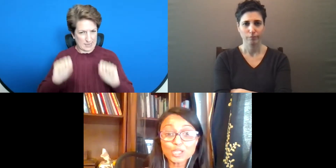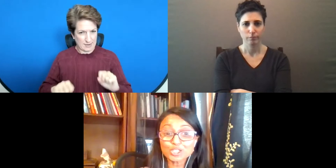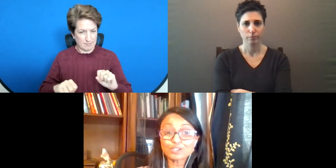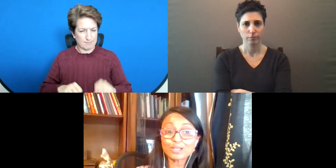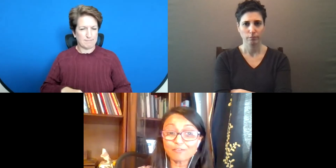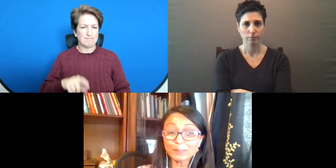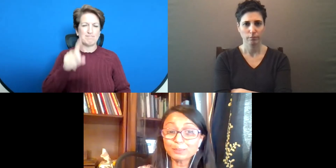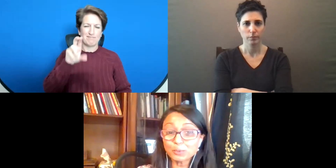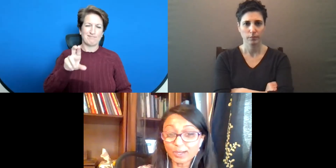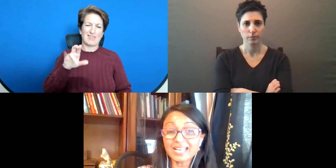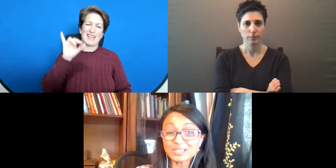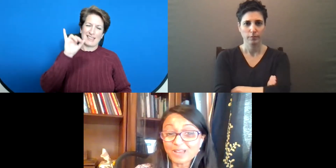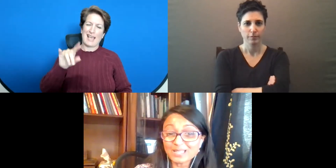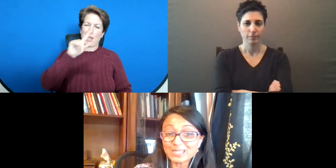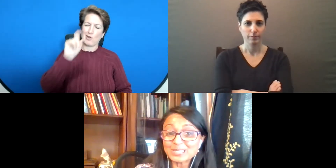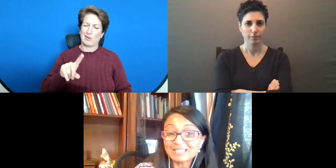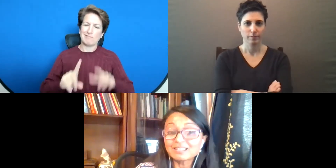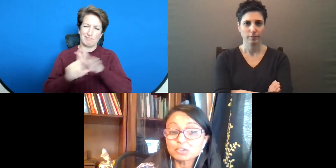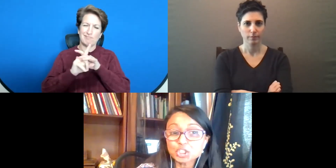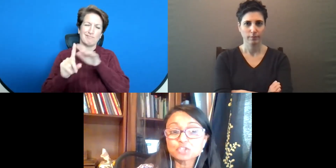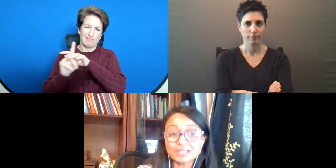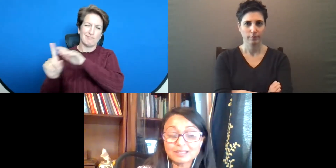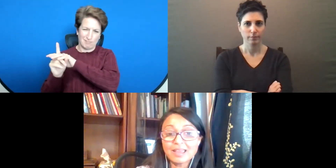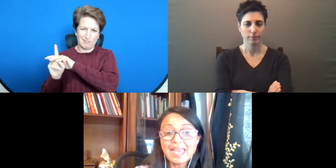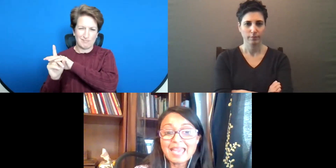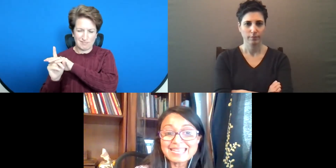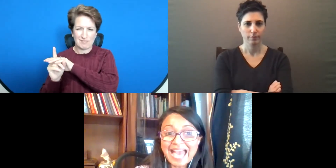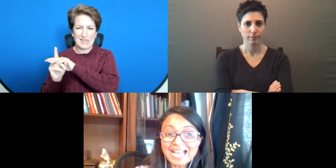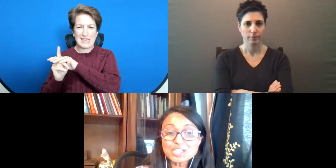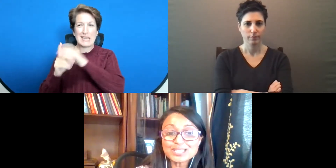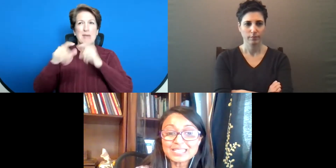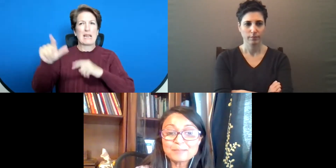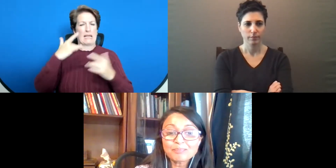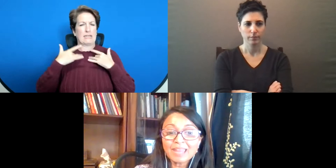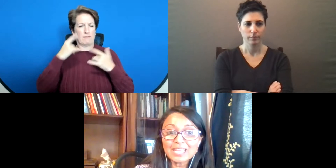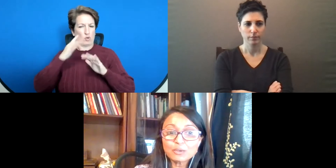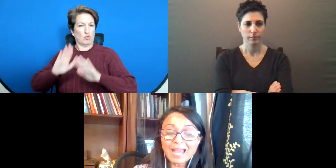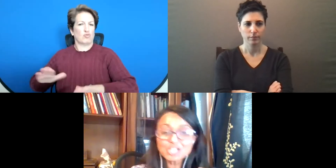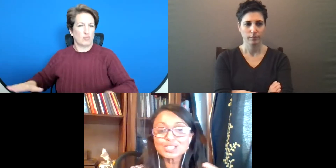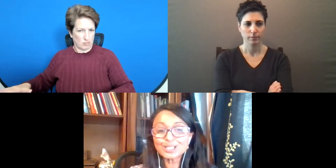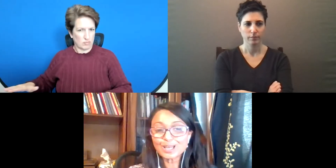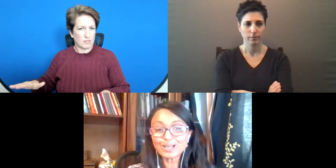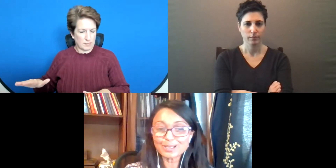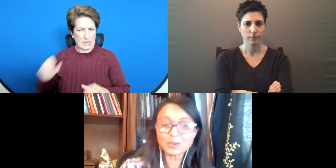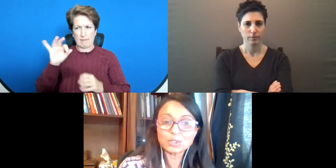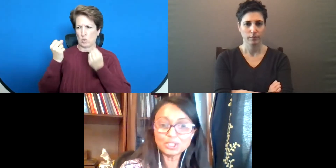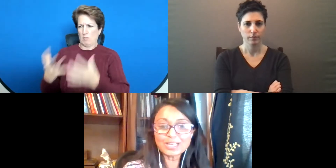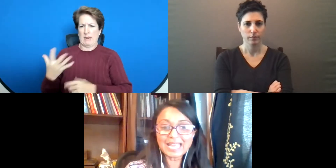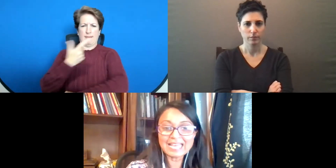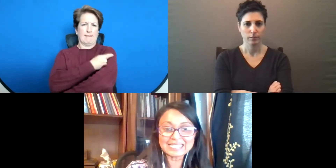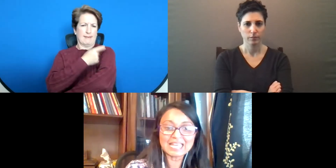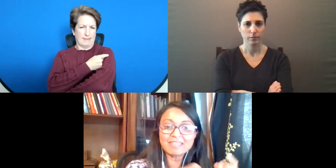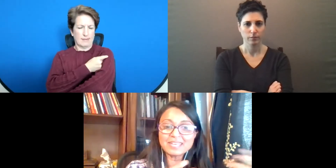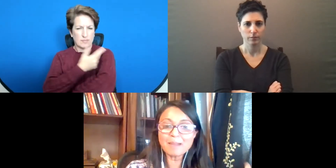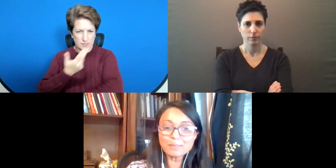common question for people who are against vaccines in little children. And actually, if you actually